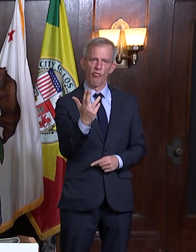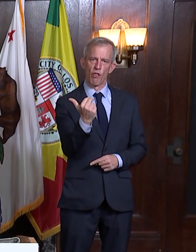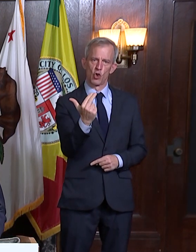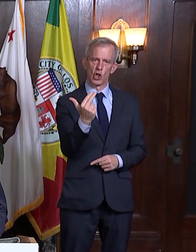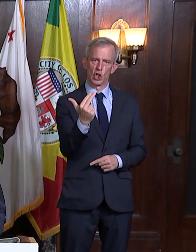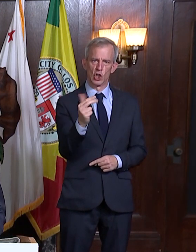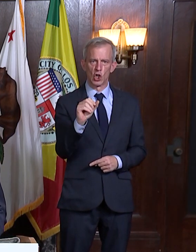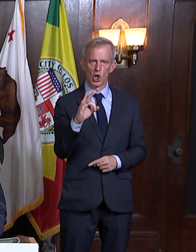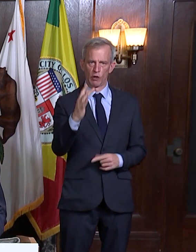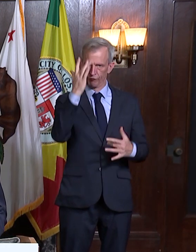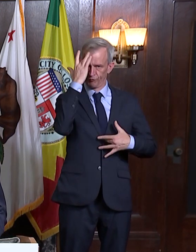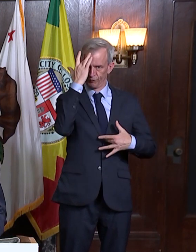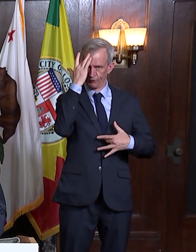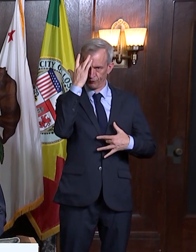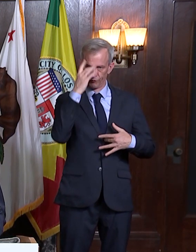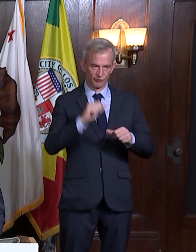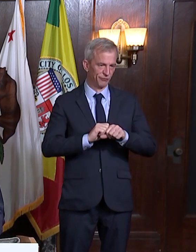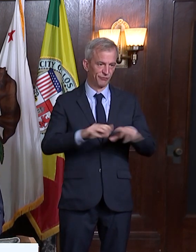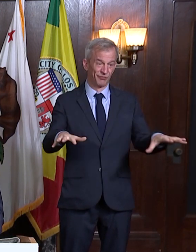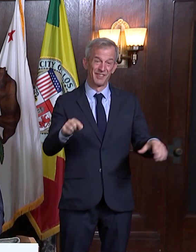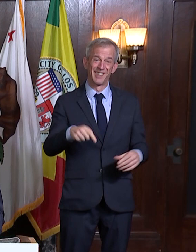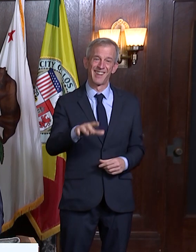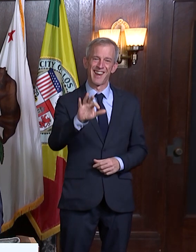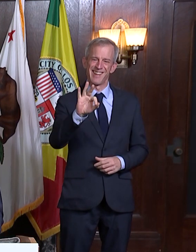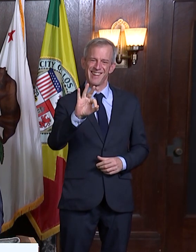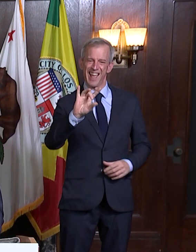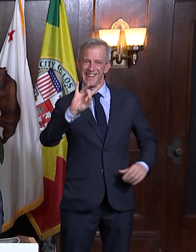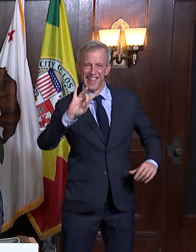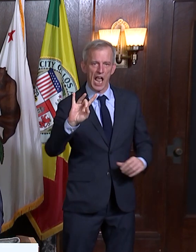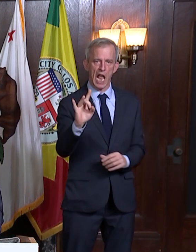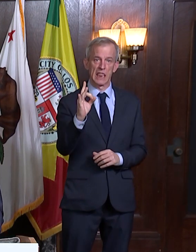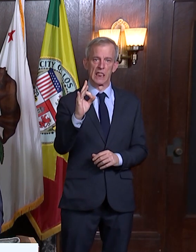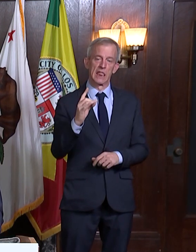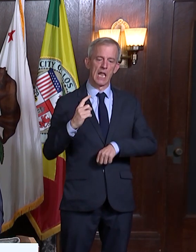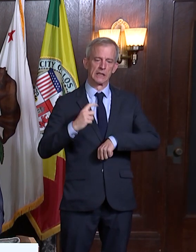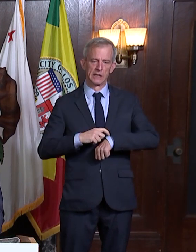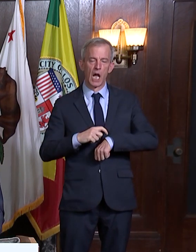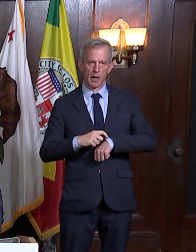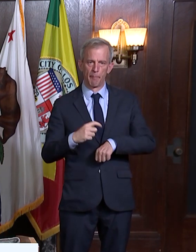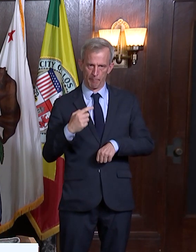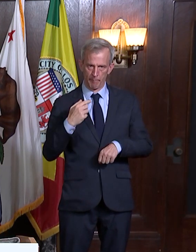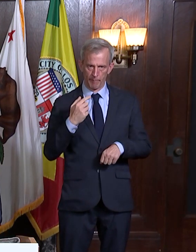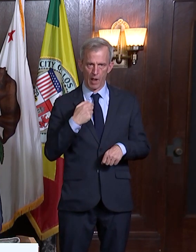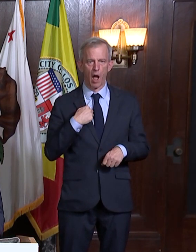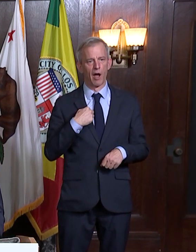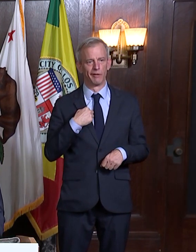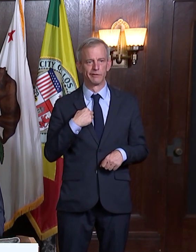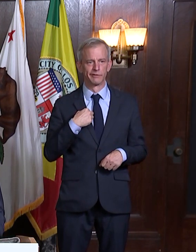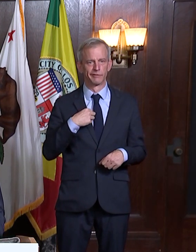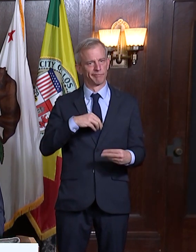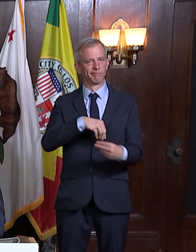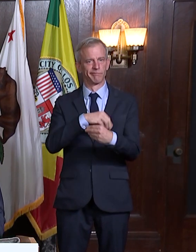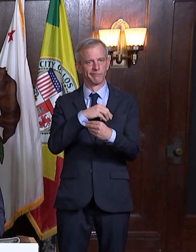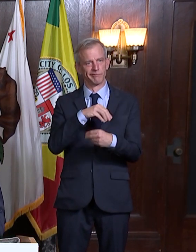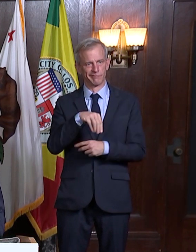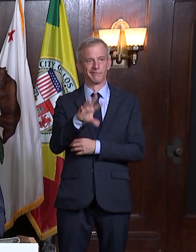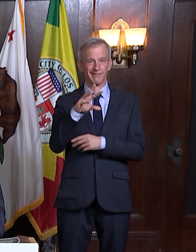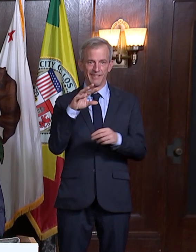the 98th time that you have welcomed me to your homes and your neighborhoods for an address about